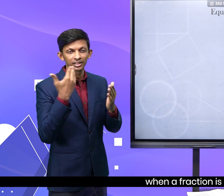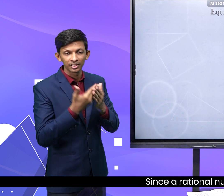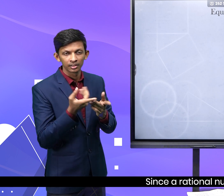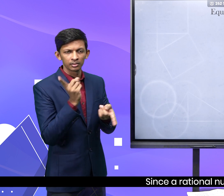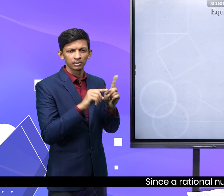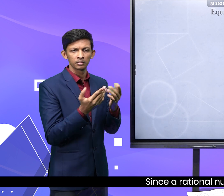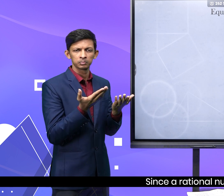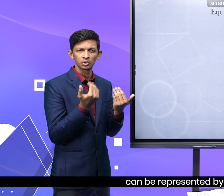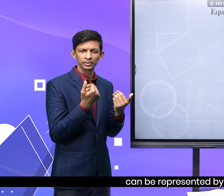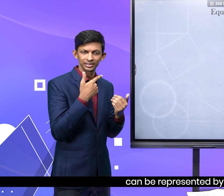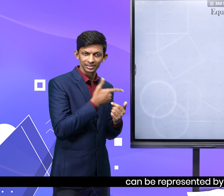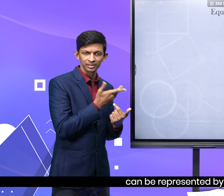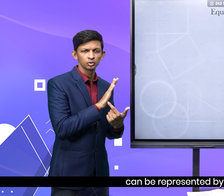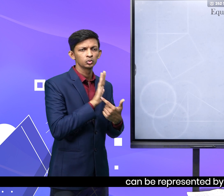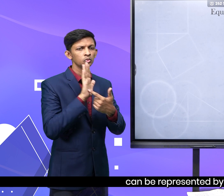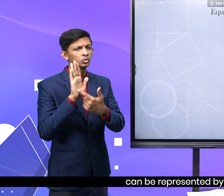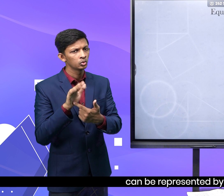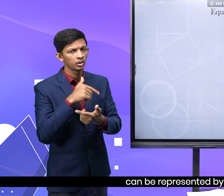Since a rational number can be represented by a fraction,